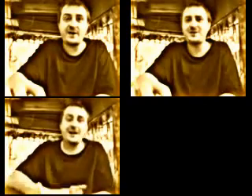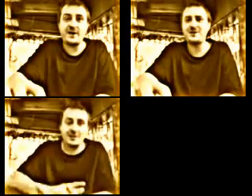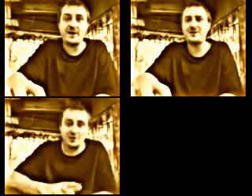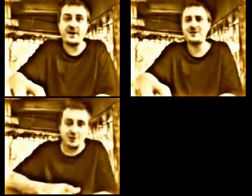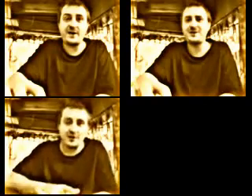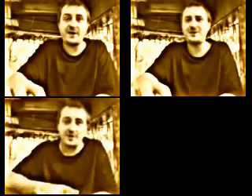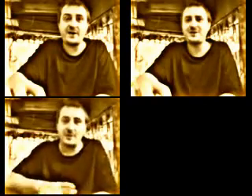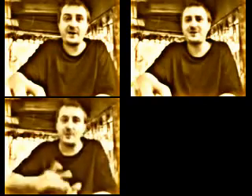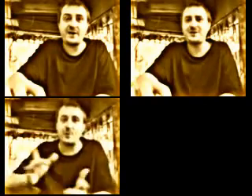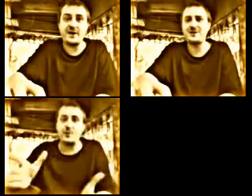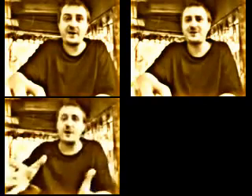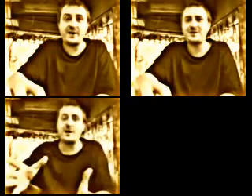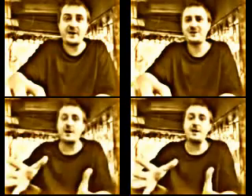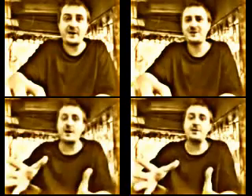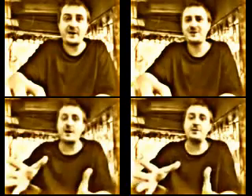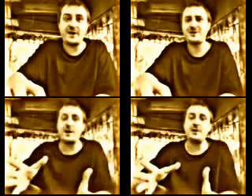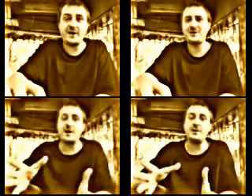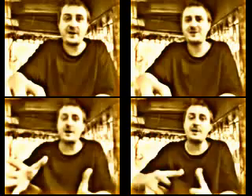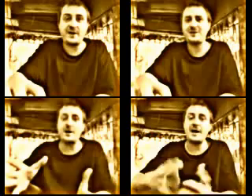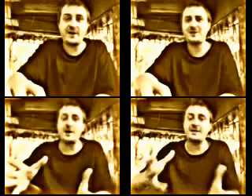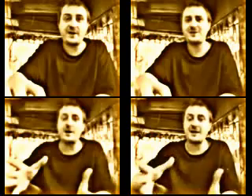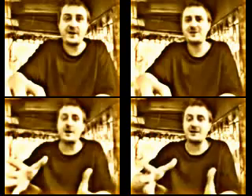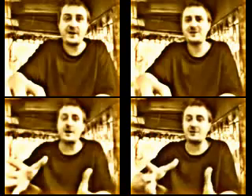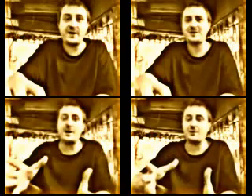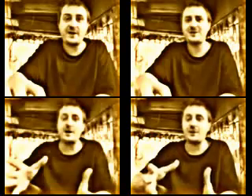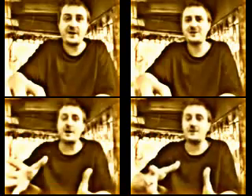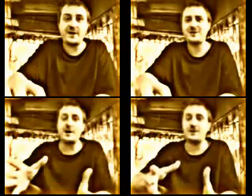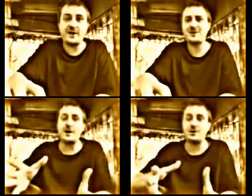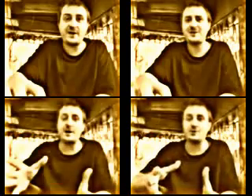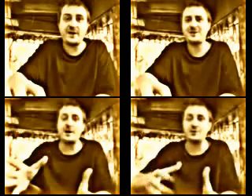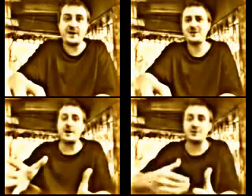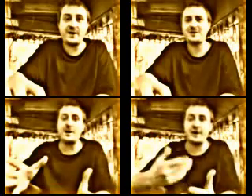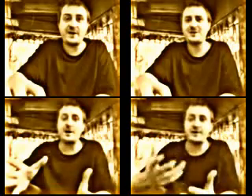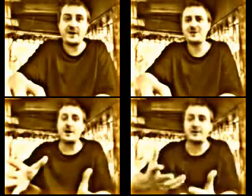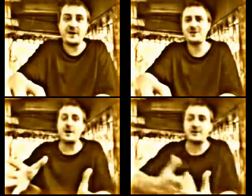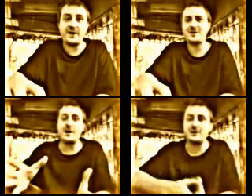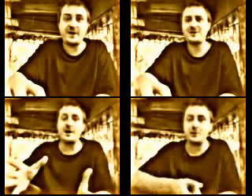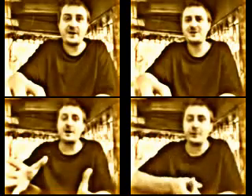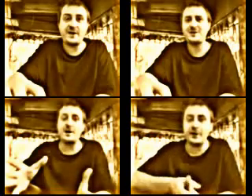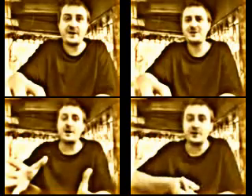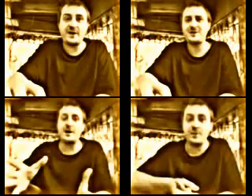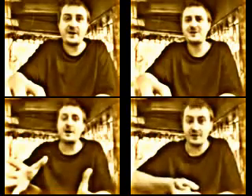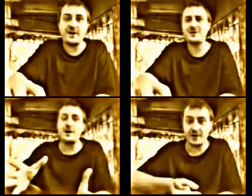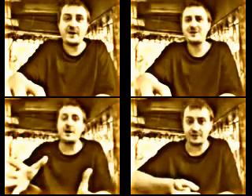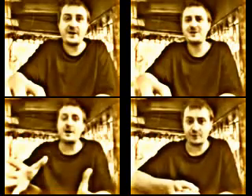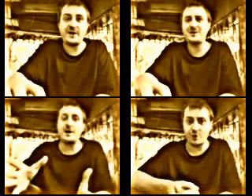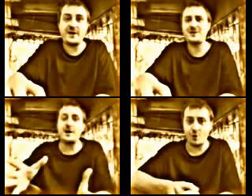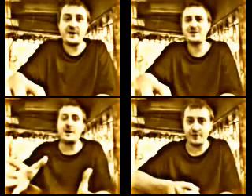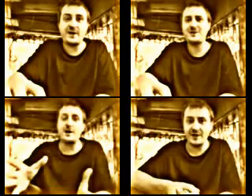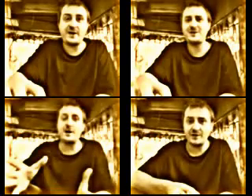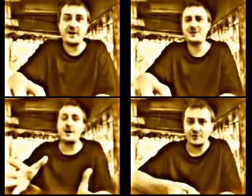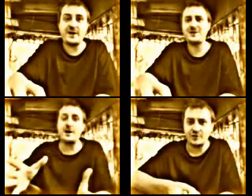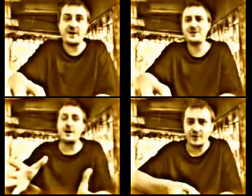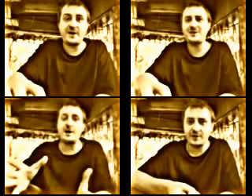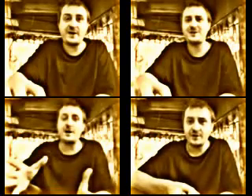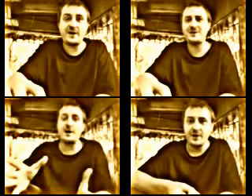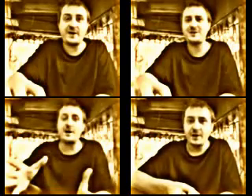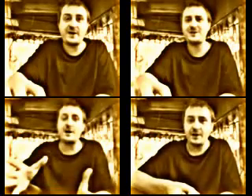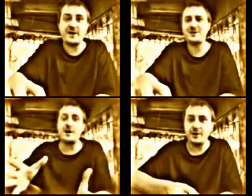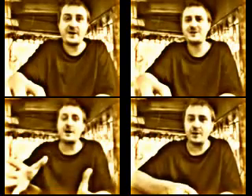cancer screenings, people, we got 100 highest cancer rates in the country, so the House is including an extra $1 million for colon cancer screenings and another